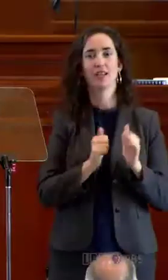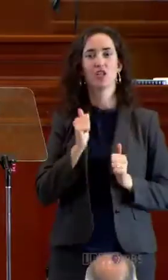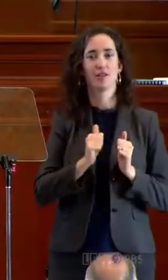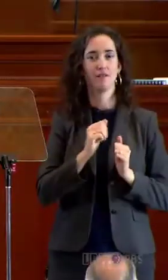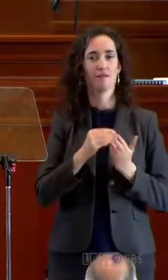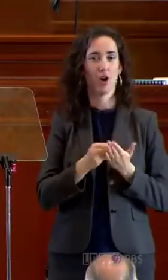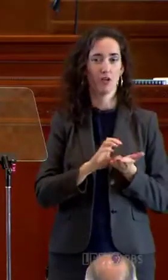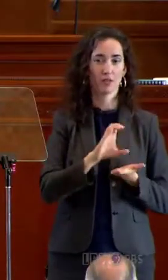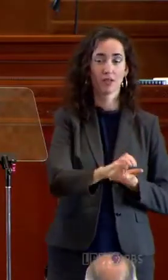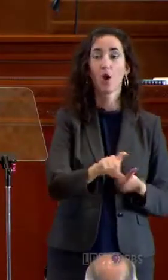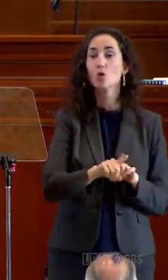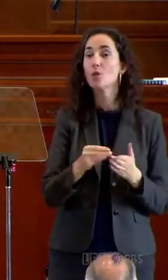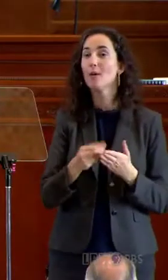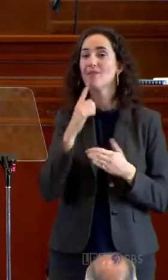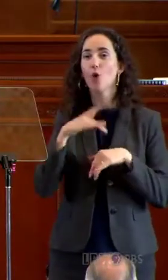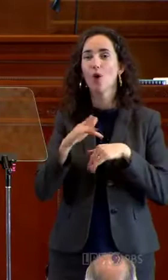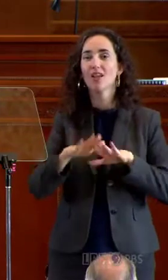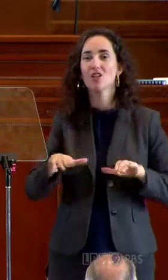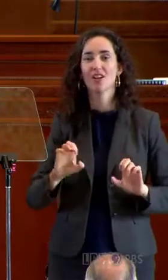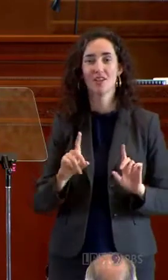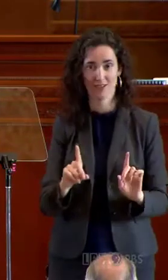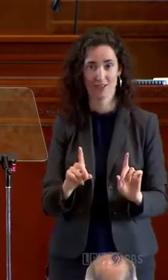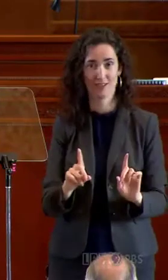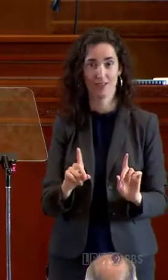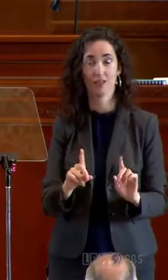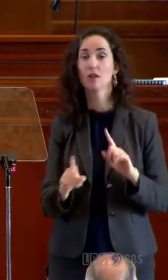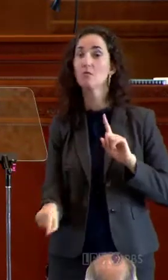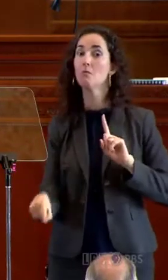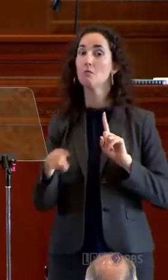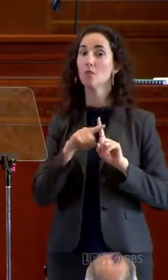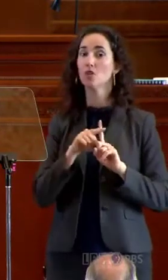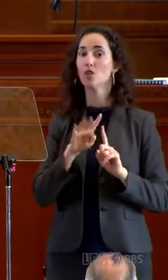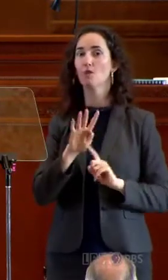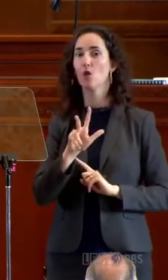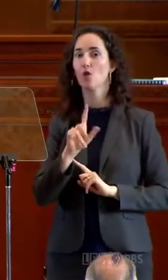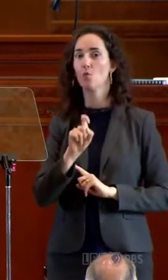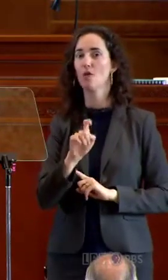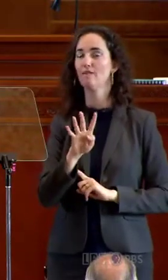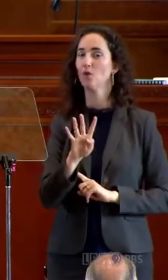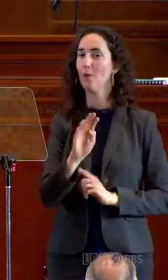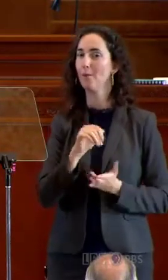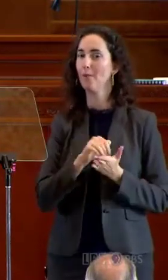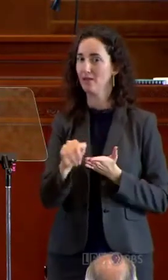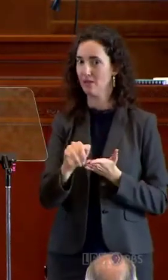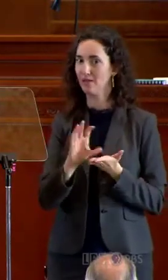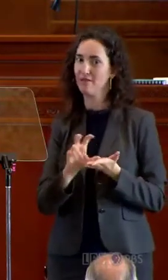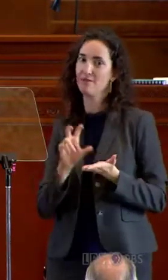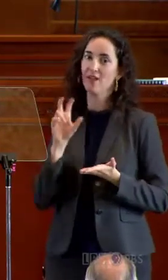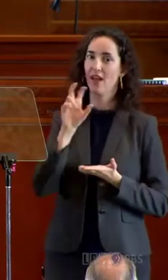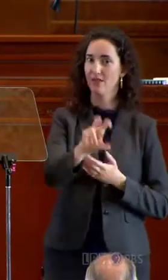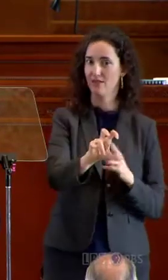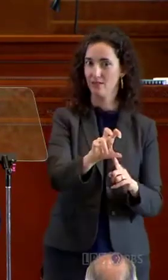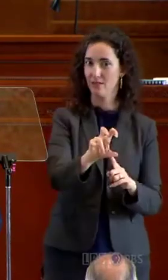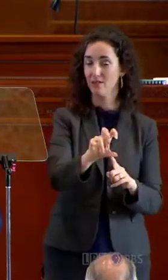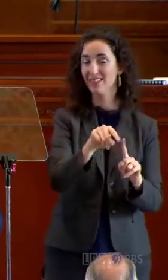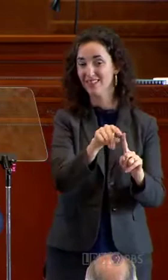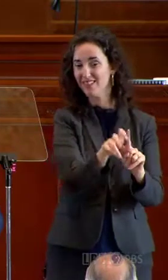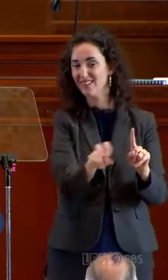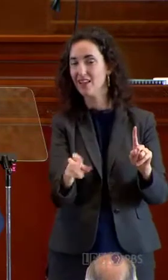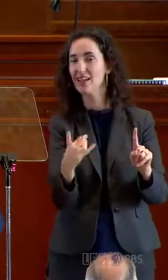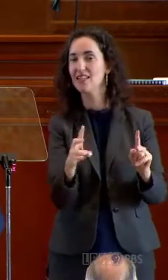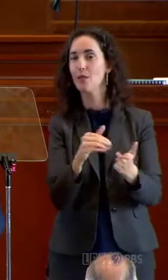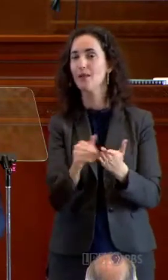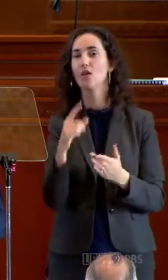early childhood education, an additional investment of $43.4 million, including more than $17 million for